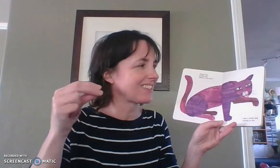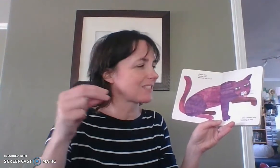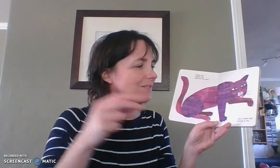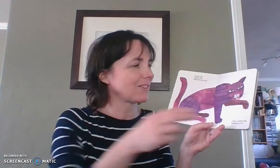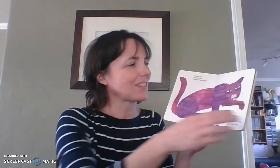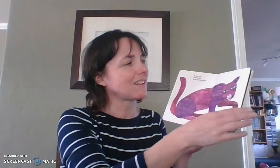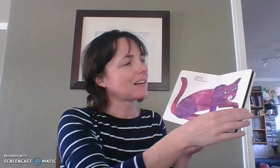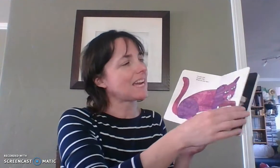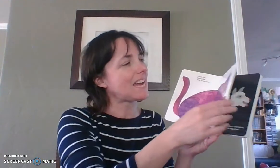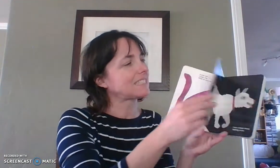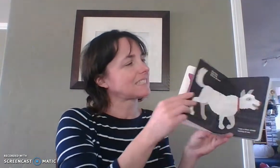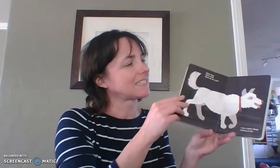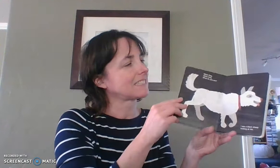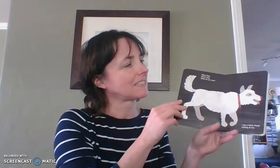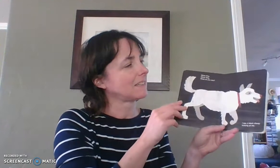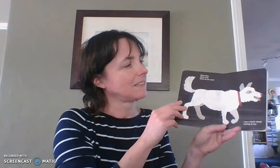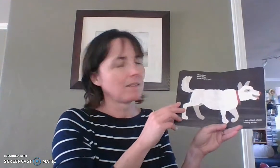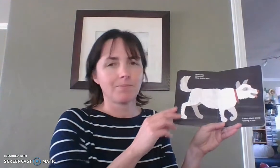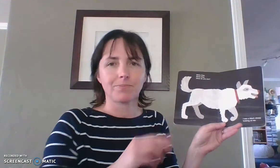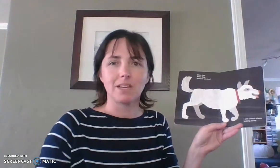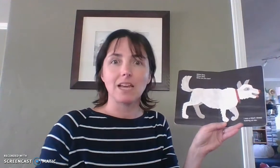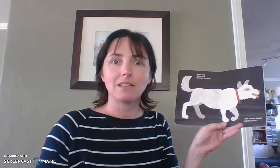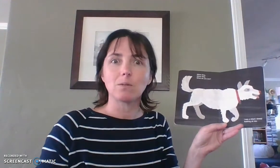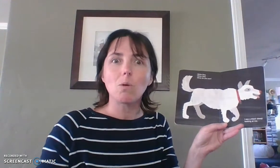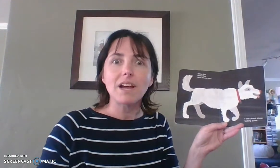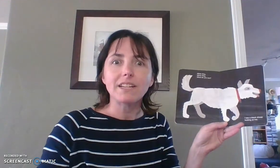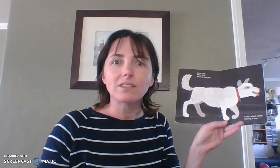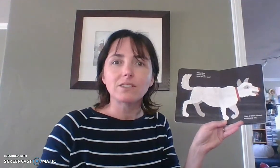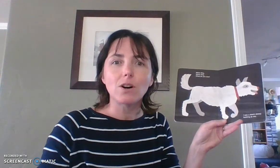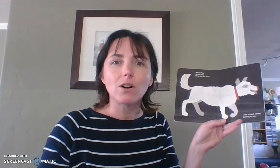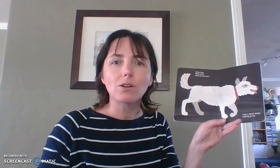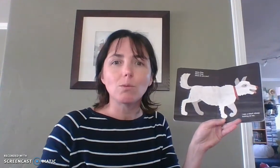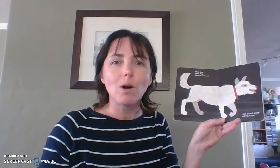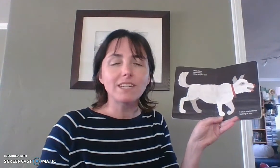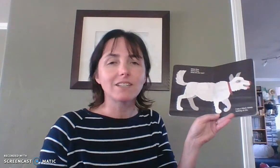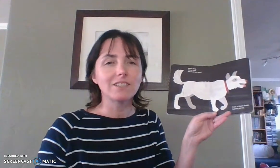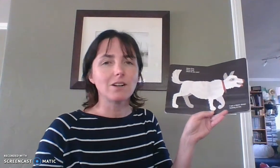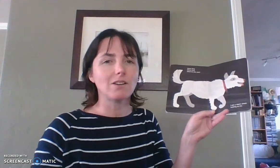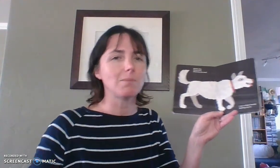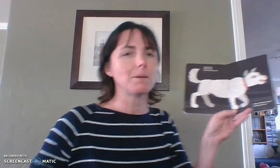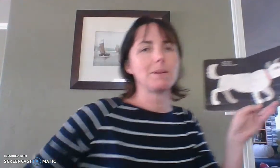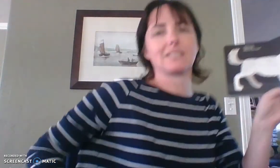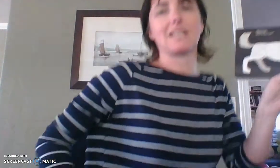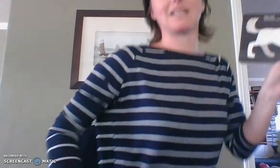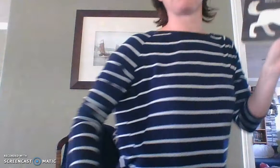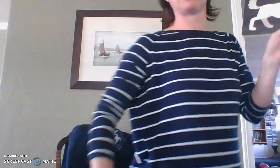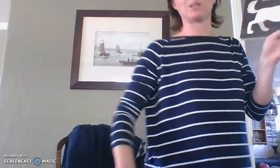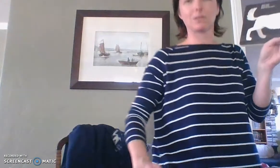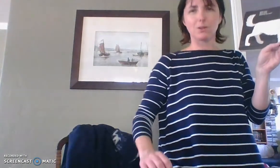whiskers for the cat. And the white dog. Oh, maybe I'll stand up for this one so you